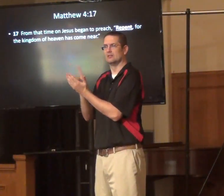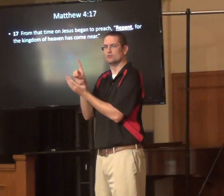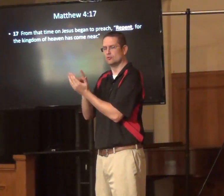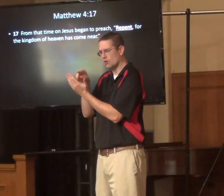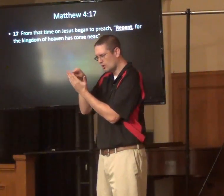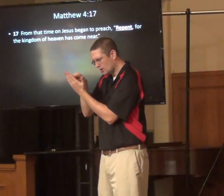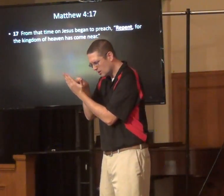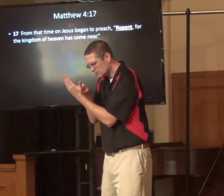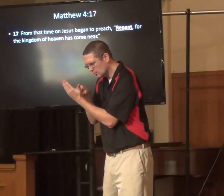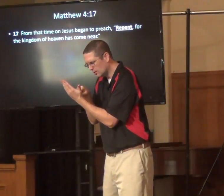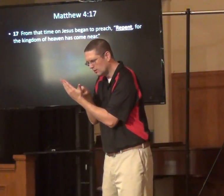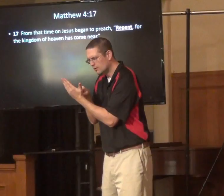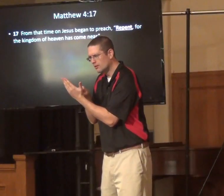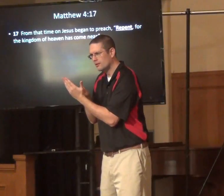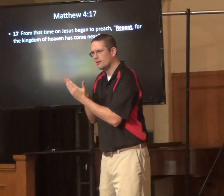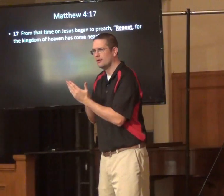the Greek dictionary.